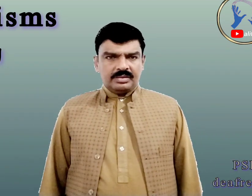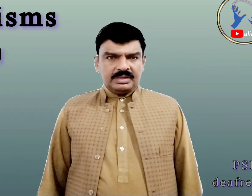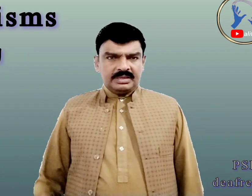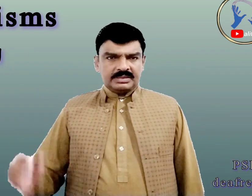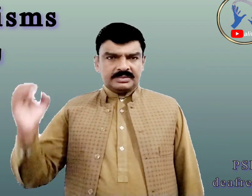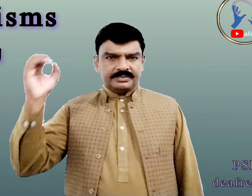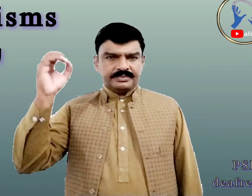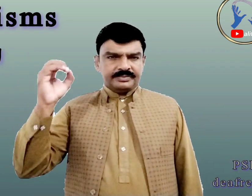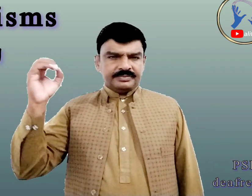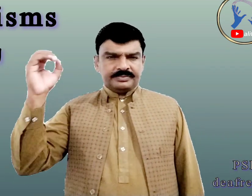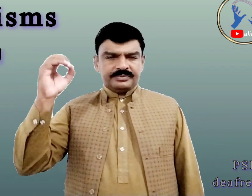organism,